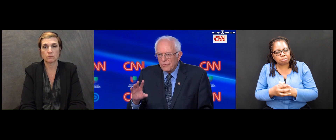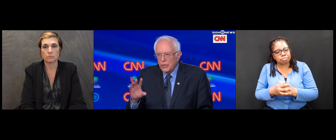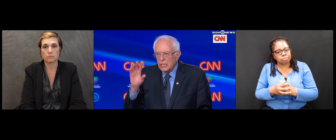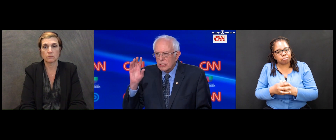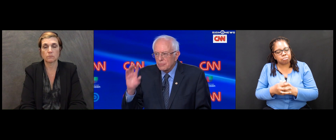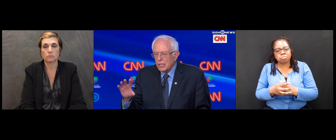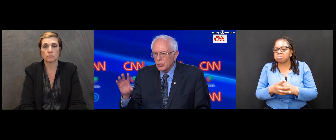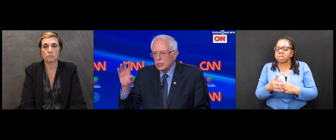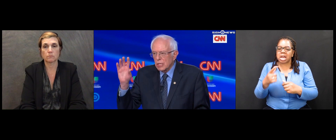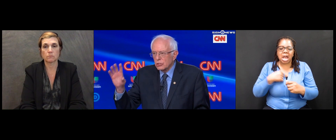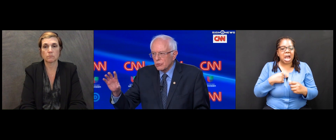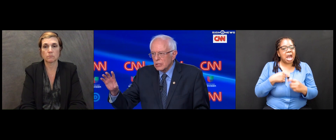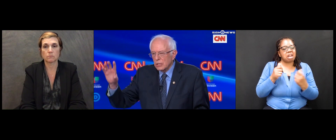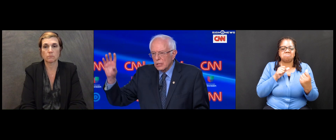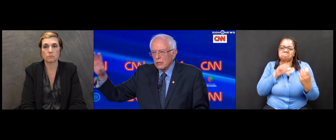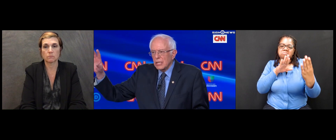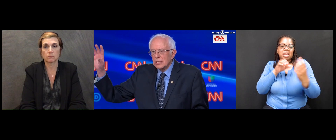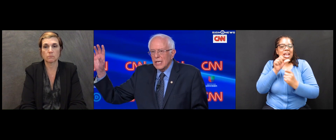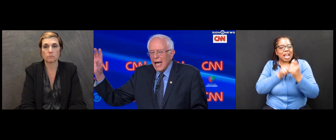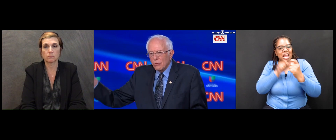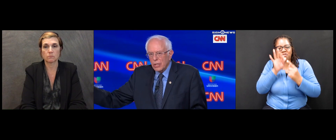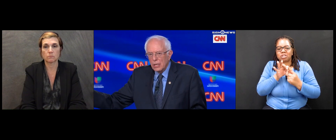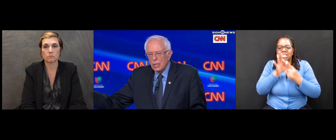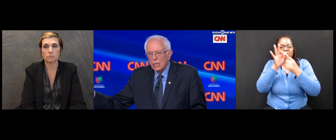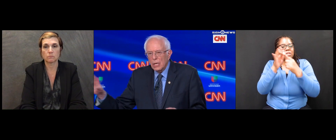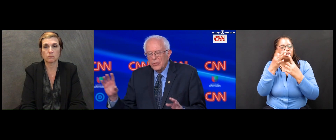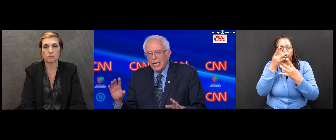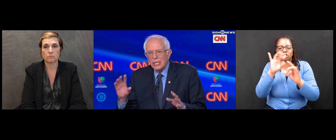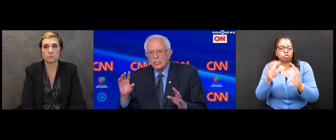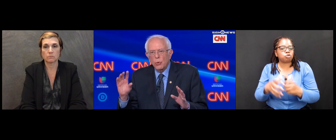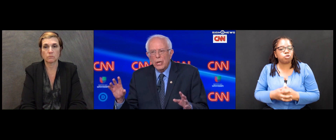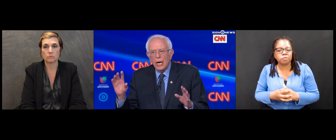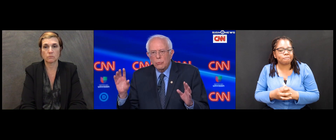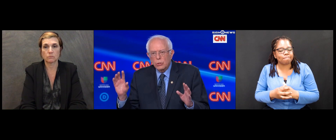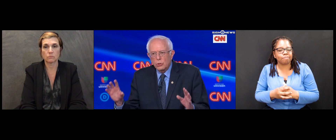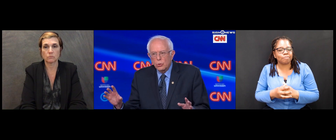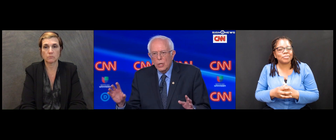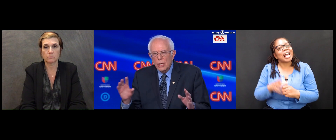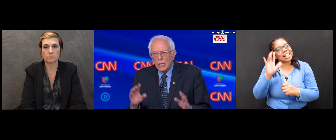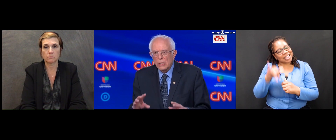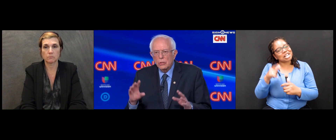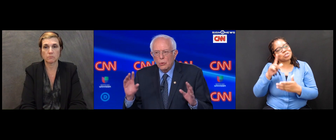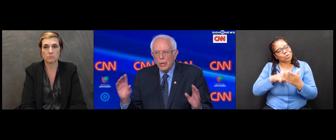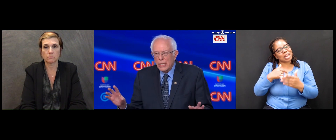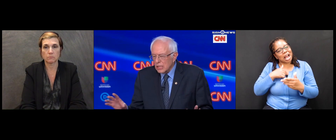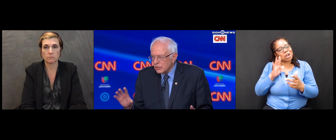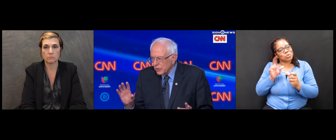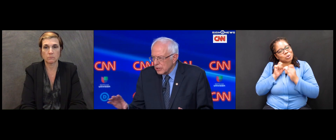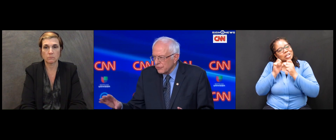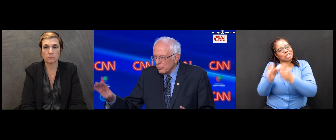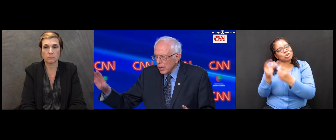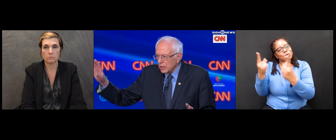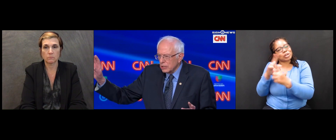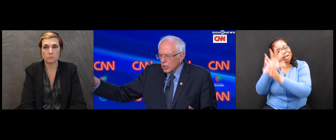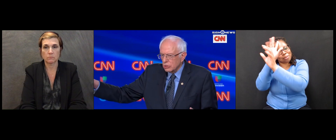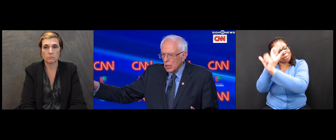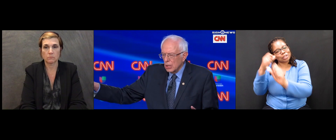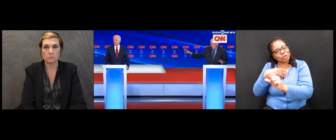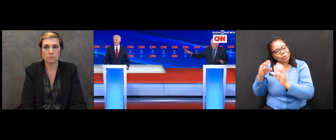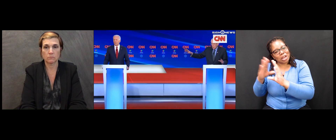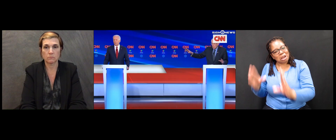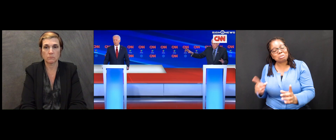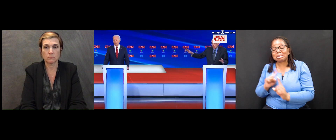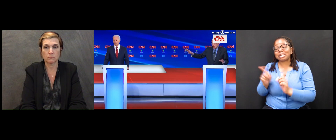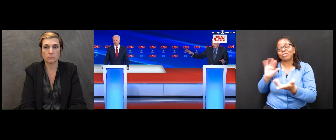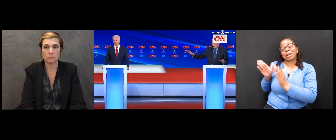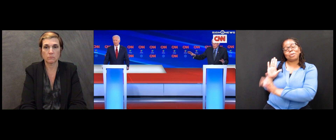on every special interest there is out there, and that is what I will do in the White House. That's a very different record than Joe's. That